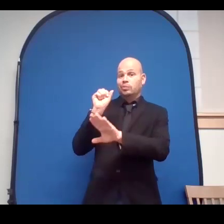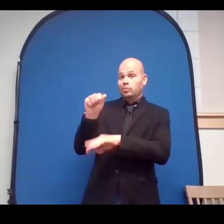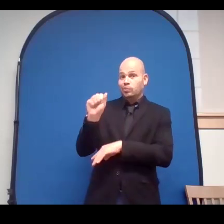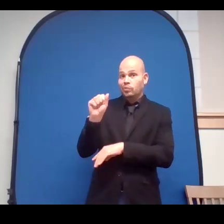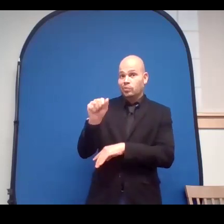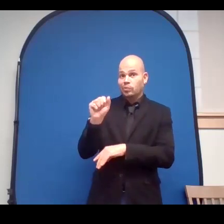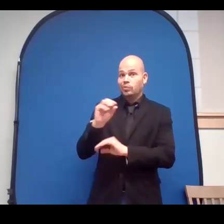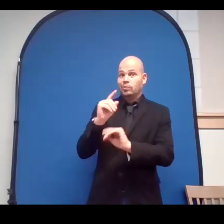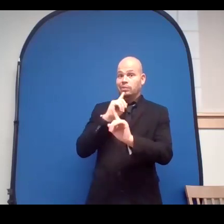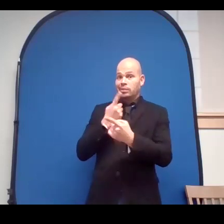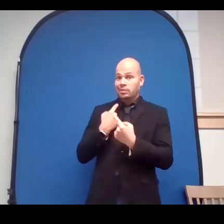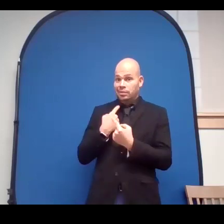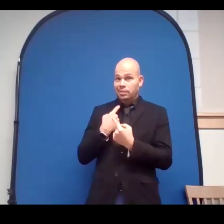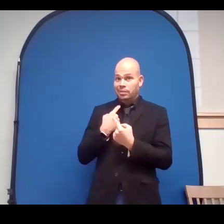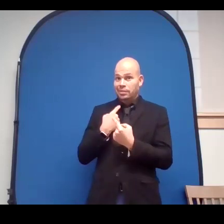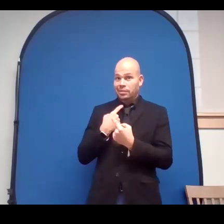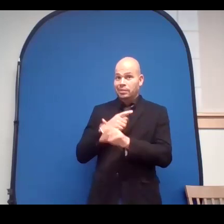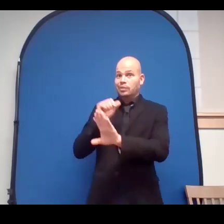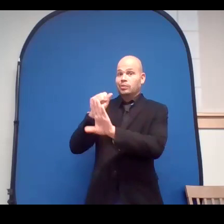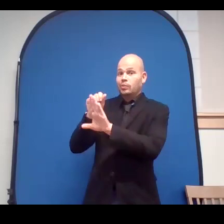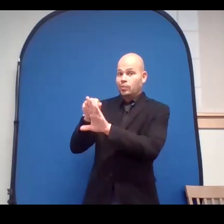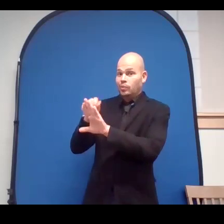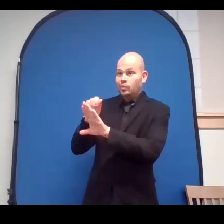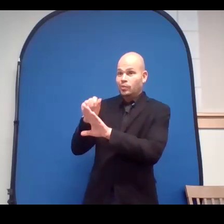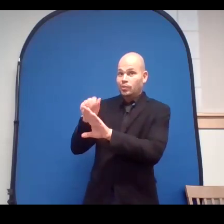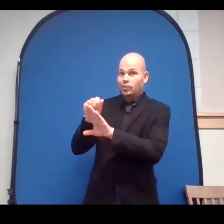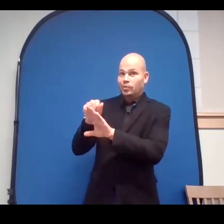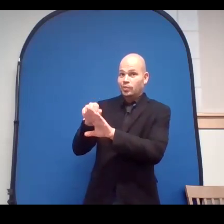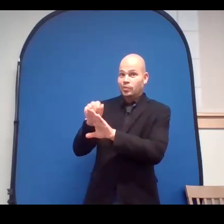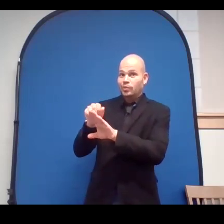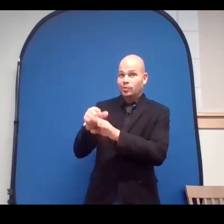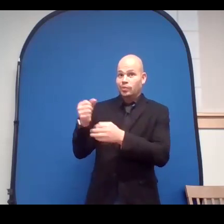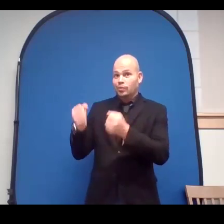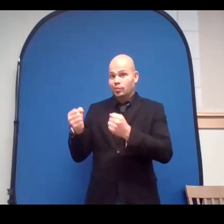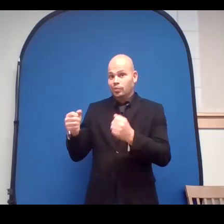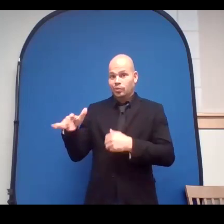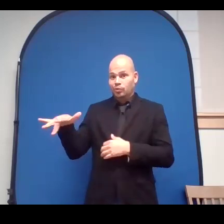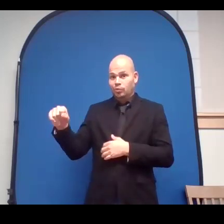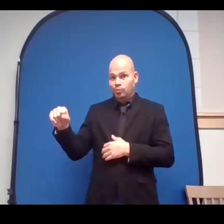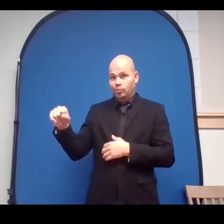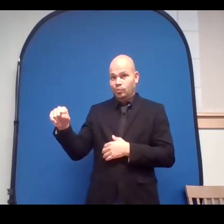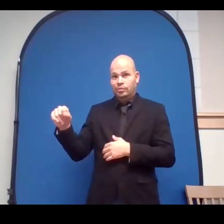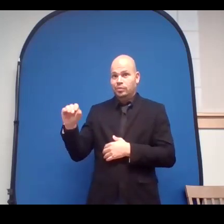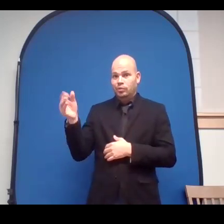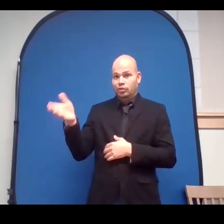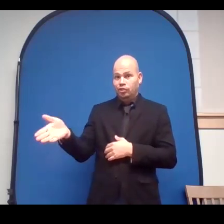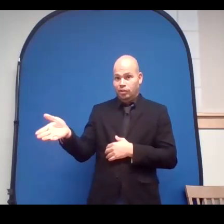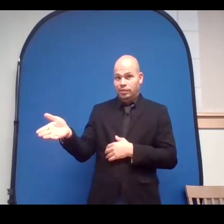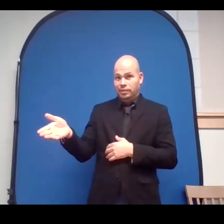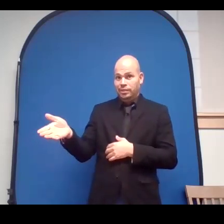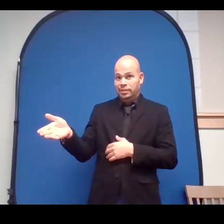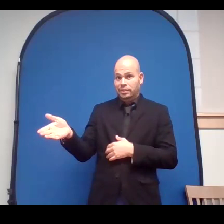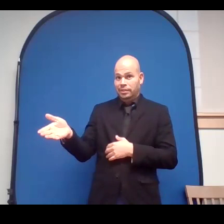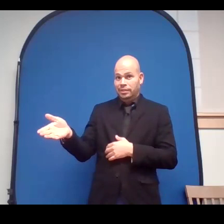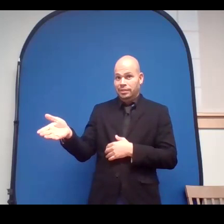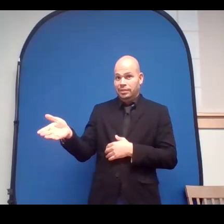sorry, they knocked on the door, and the car wasn't there, and there was no one there, so they sent out the file one.